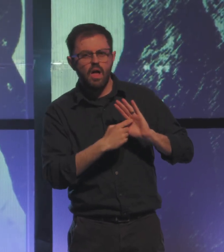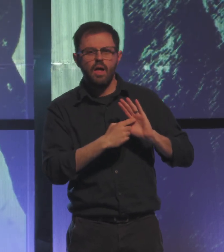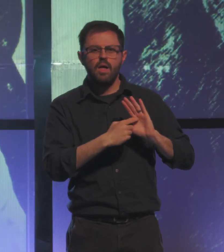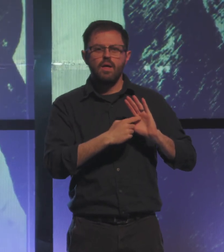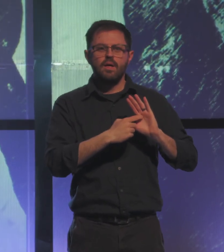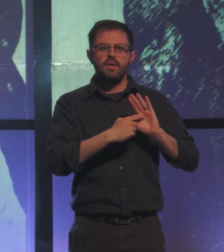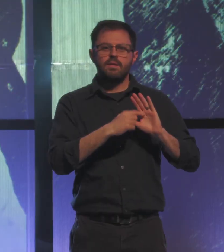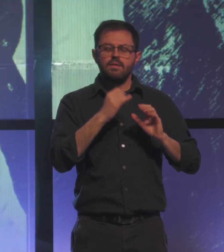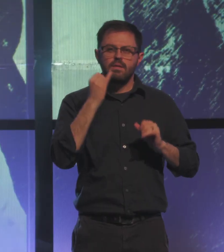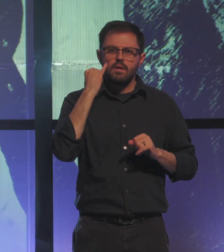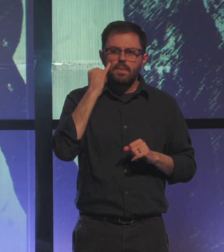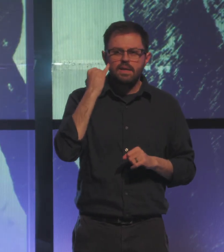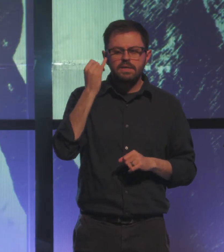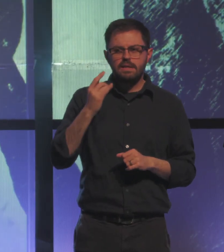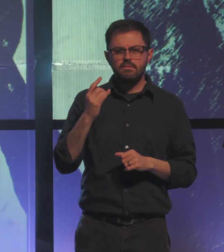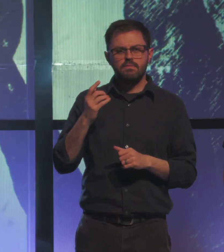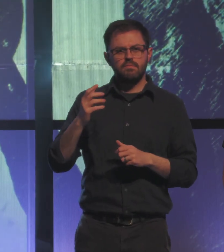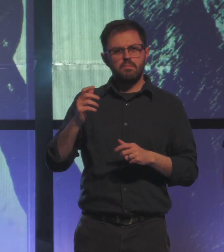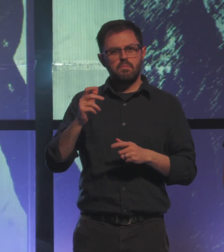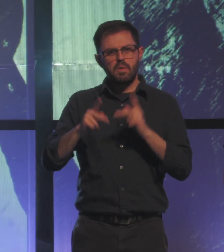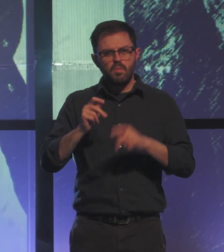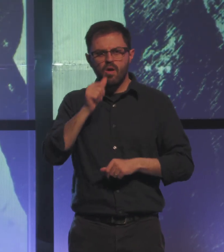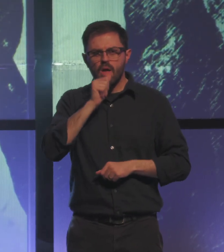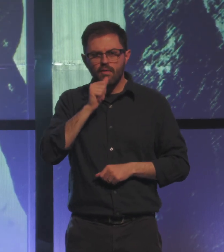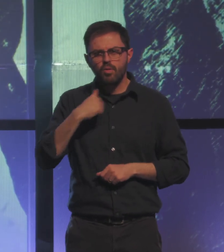with attention instead of avoidance.